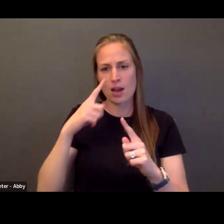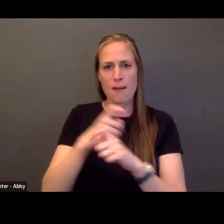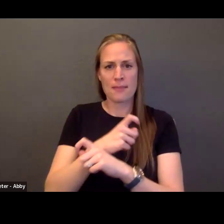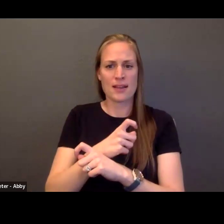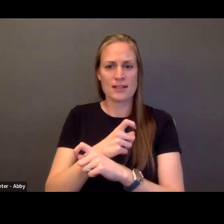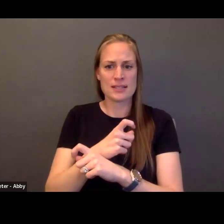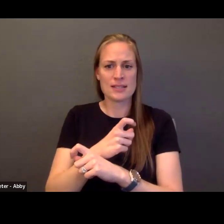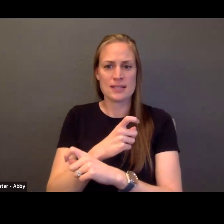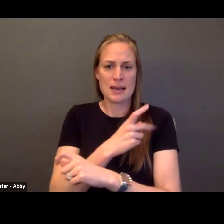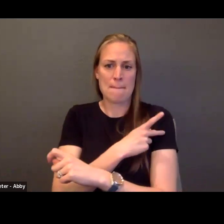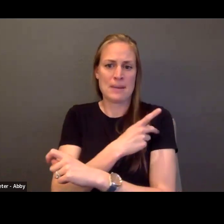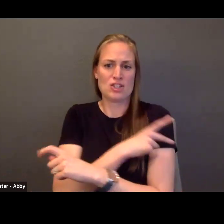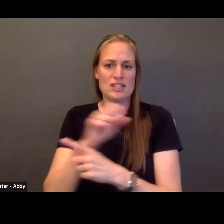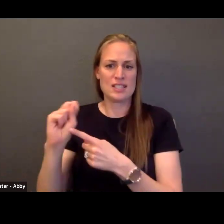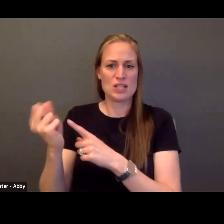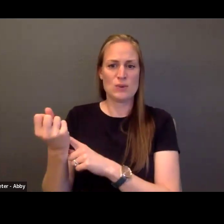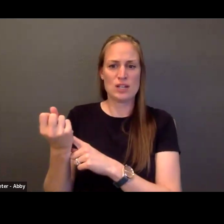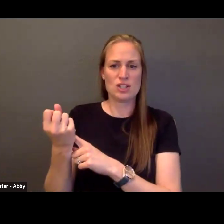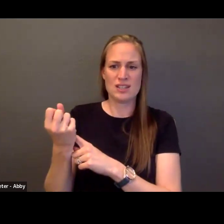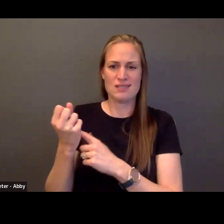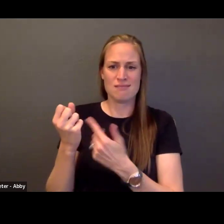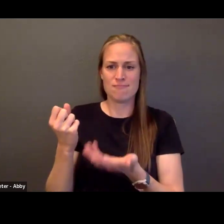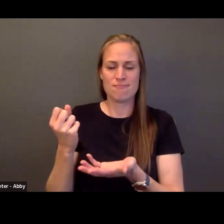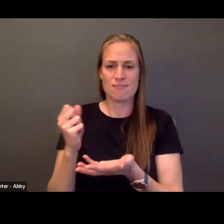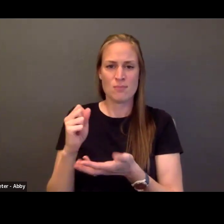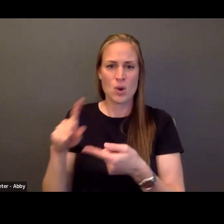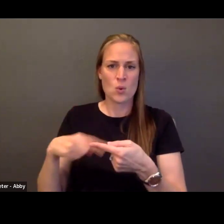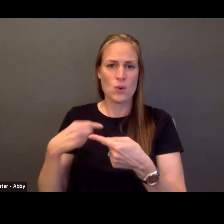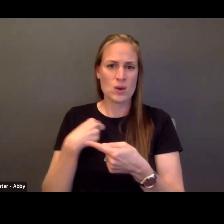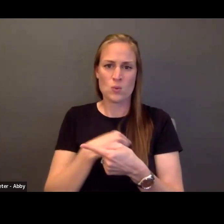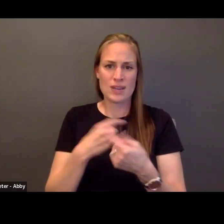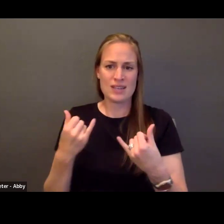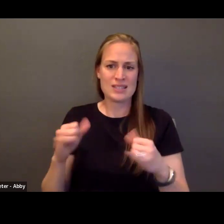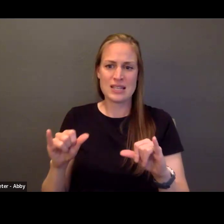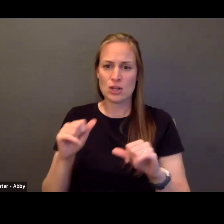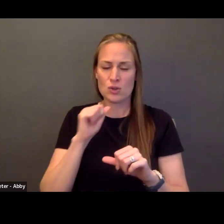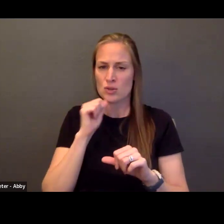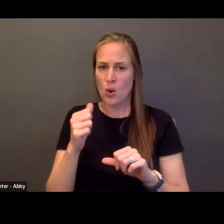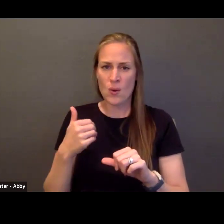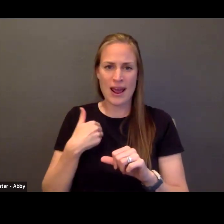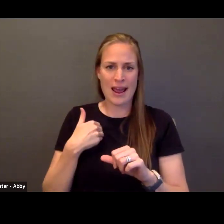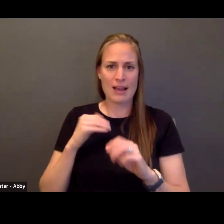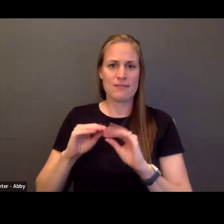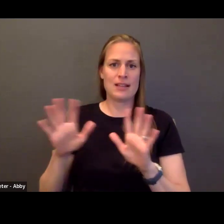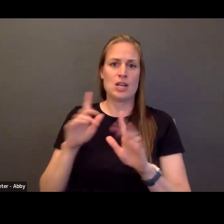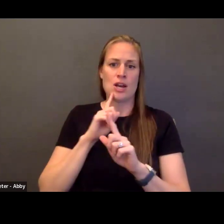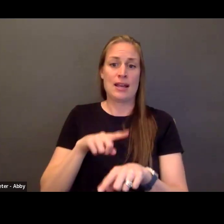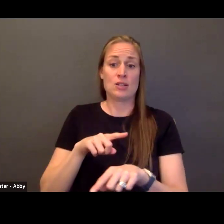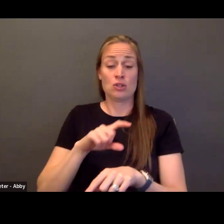situation. And this is where we still don't have good answers for when law enforcement should or should not be involved, what that should look like.